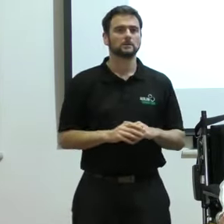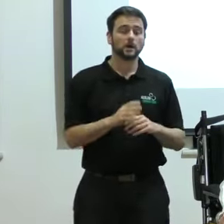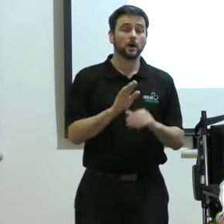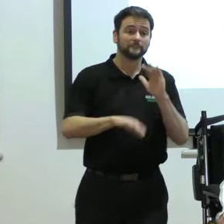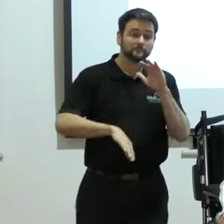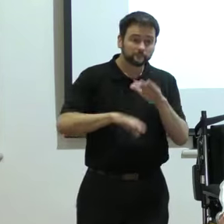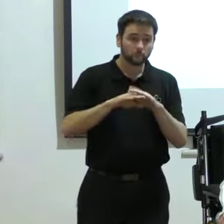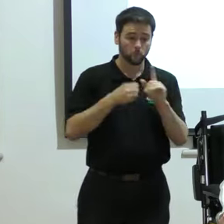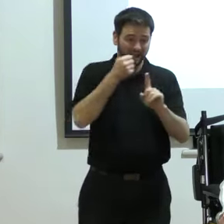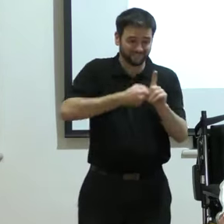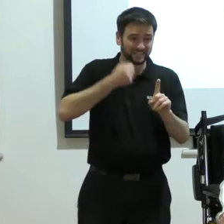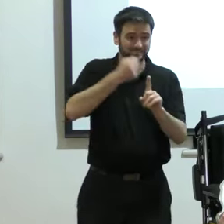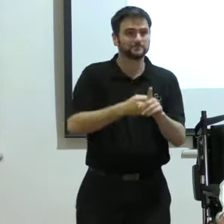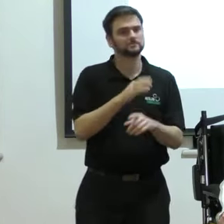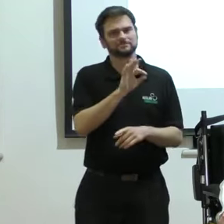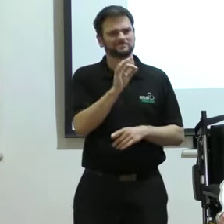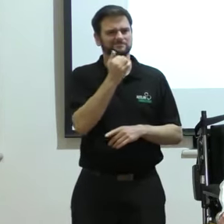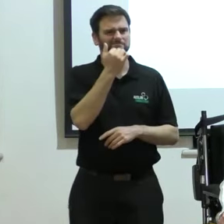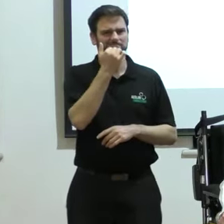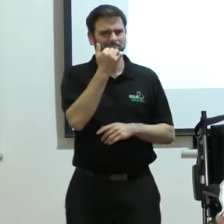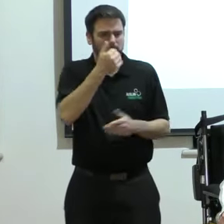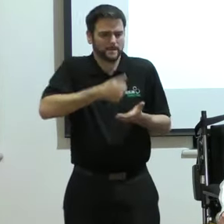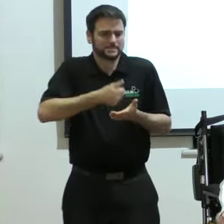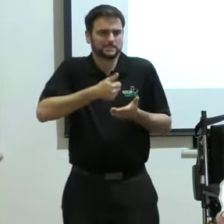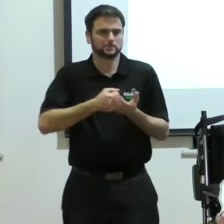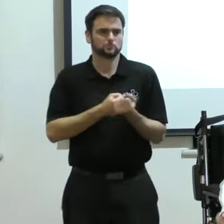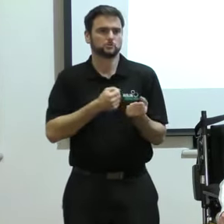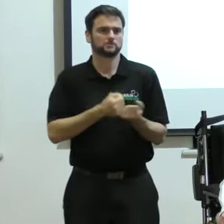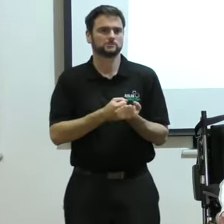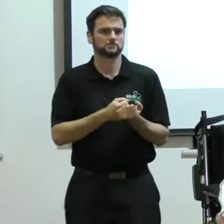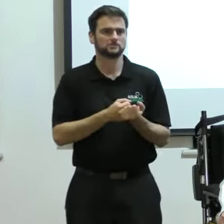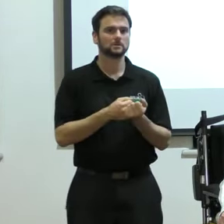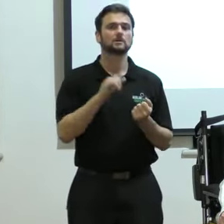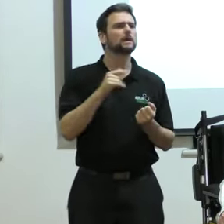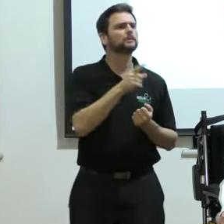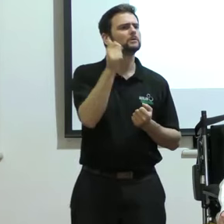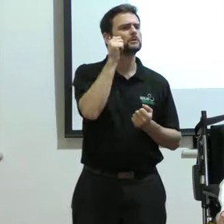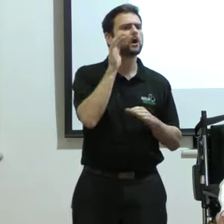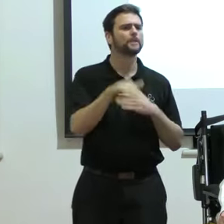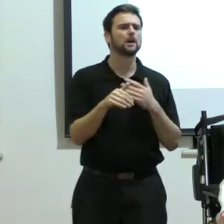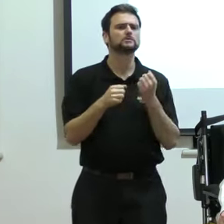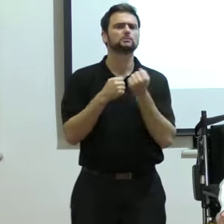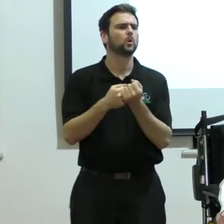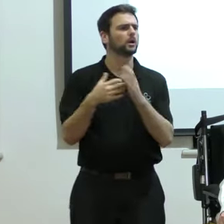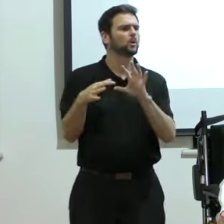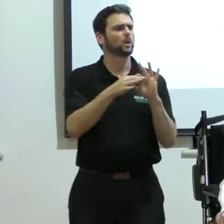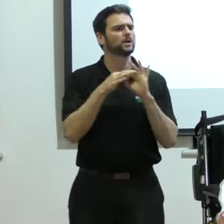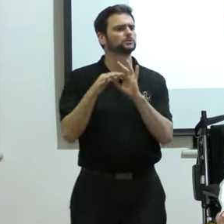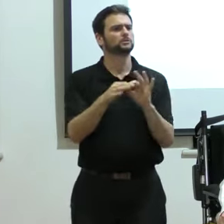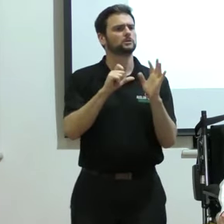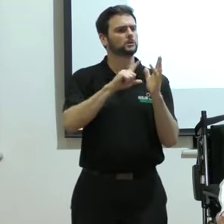full-on advocacy, or it's not support coordination either. Some of you might know about support coordination, so it's less involved than